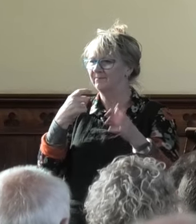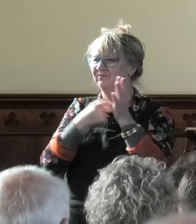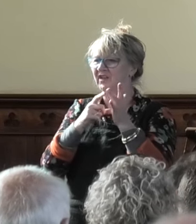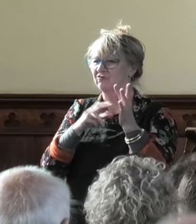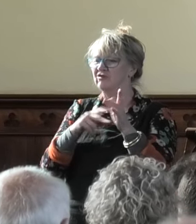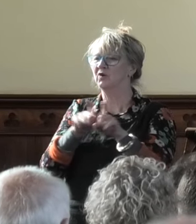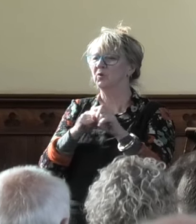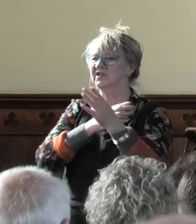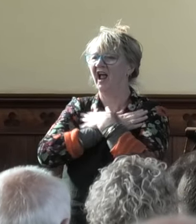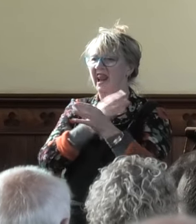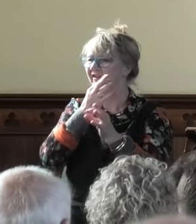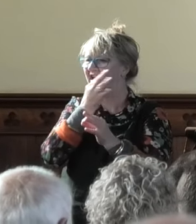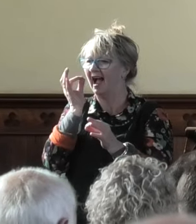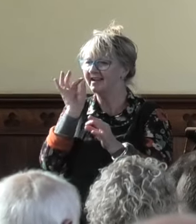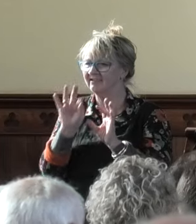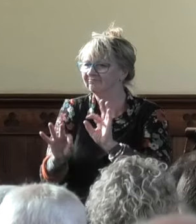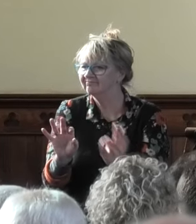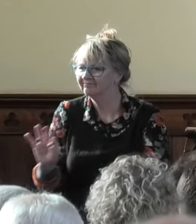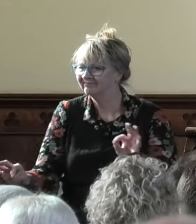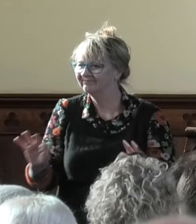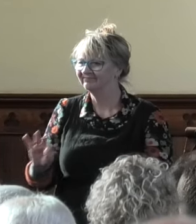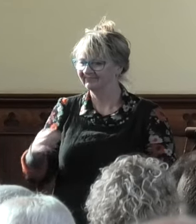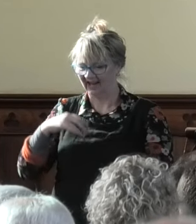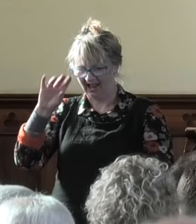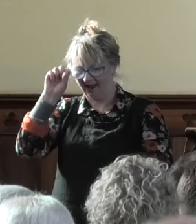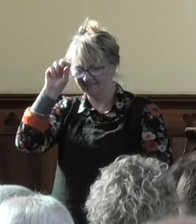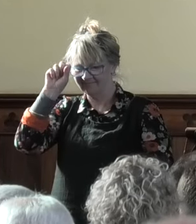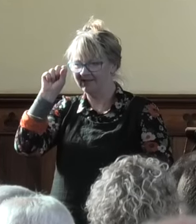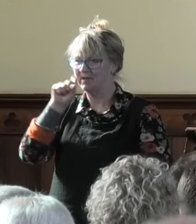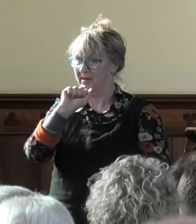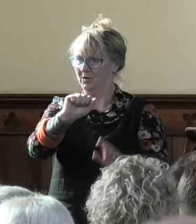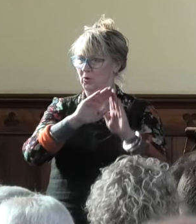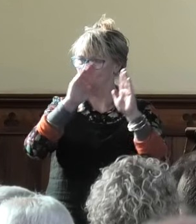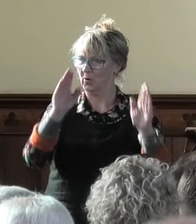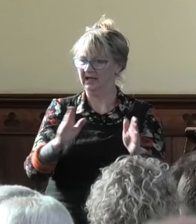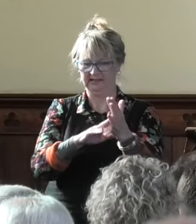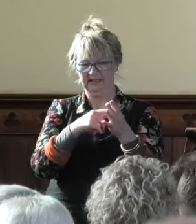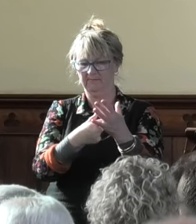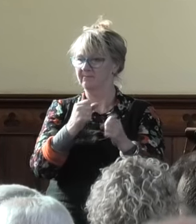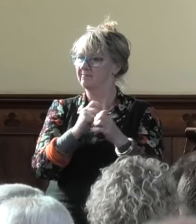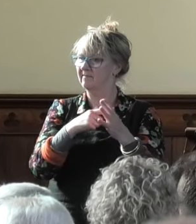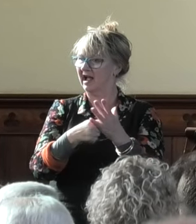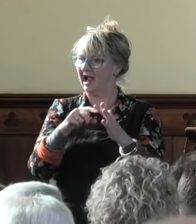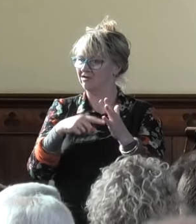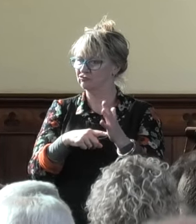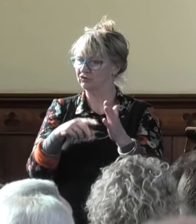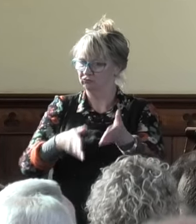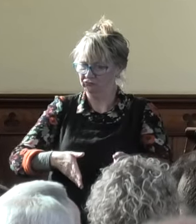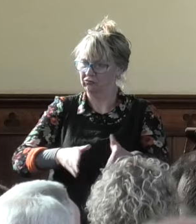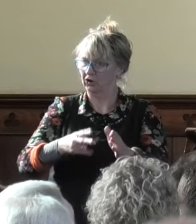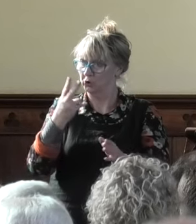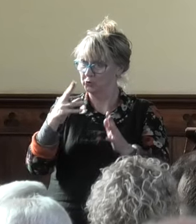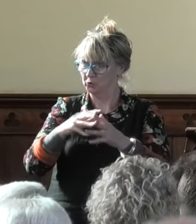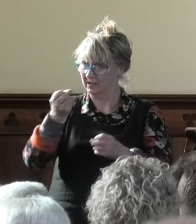Rin also loved gardening. I remember the transformation that took place at Rin's house in Margaret Road, Mount Evelyn, when she took 2 weeks